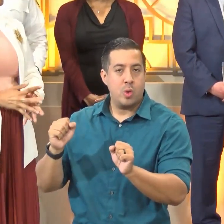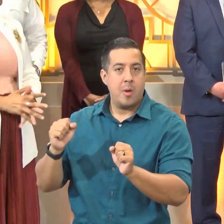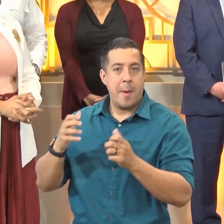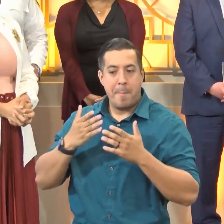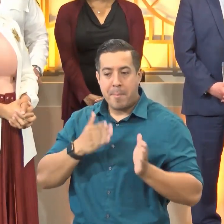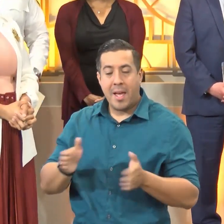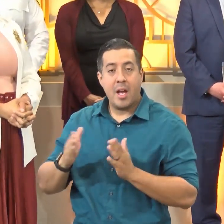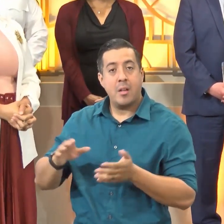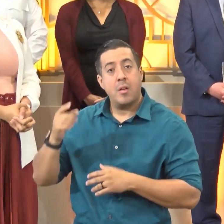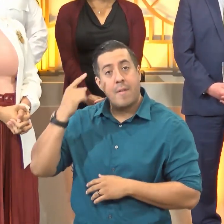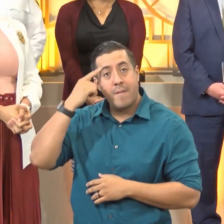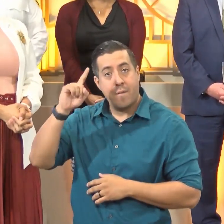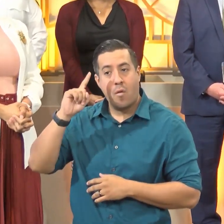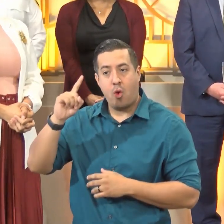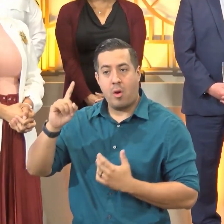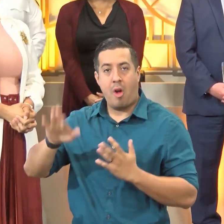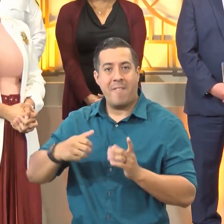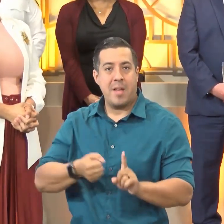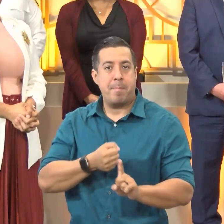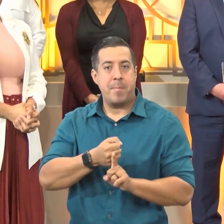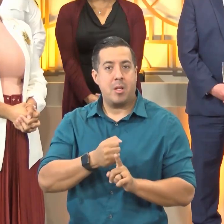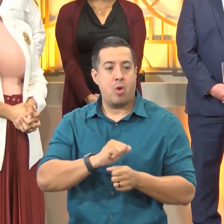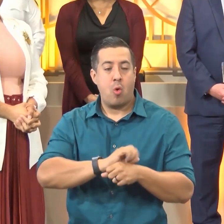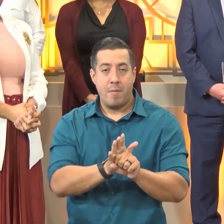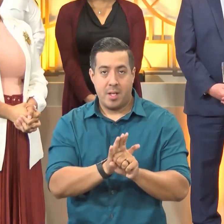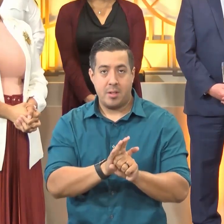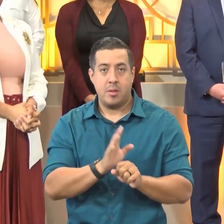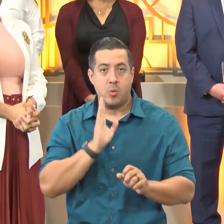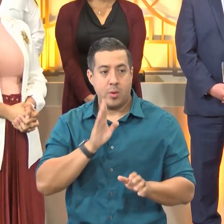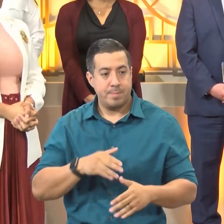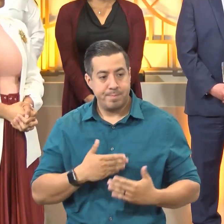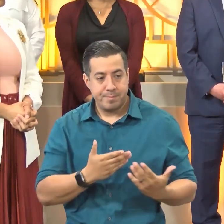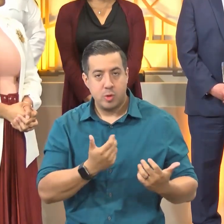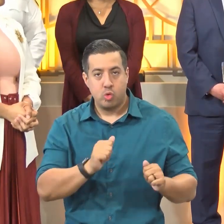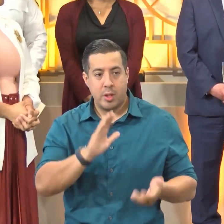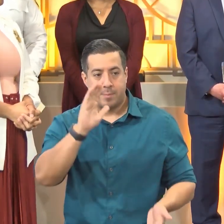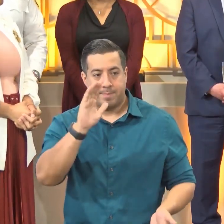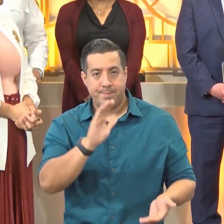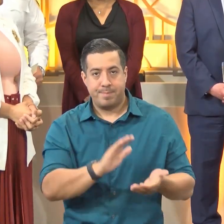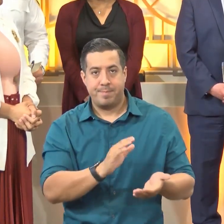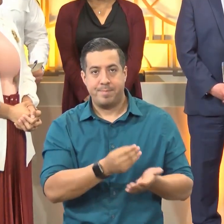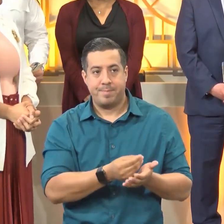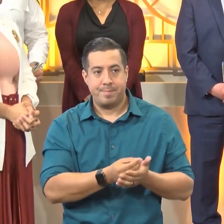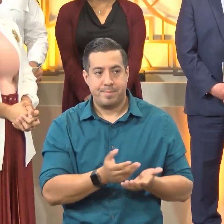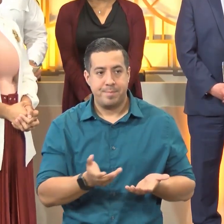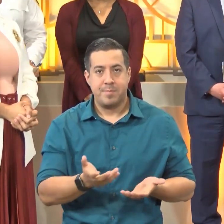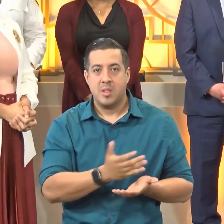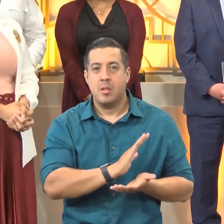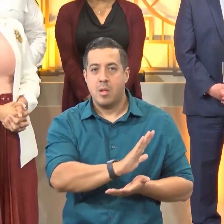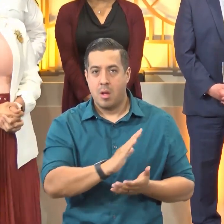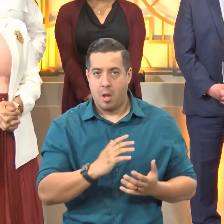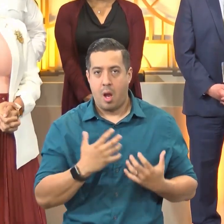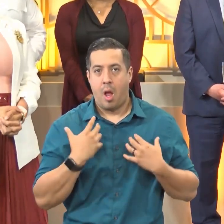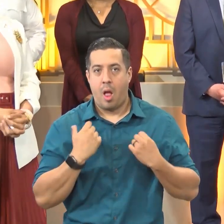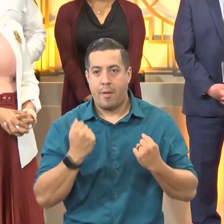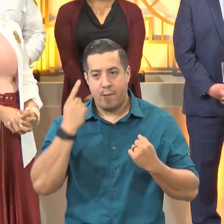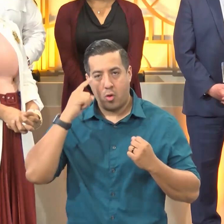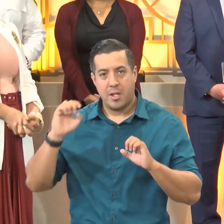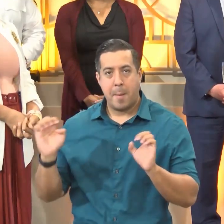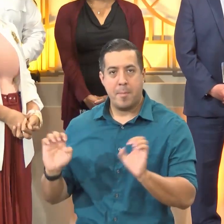the economic impact of COVID-19 and address the reduction in revenues due to the public health